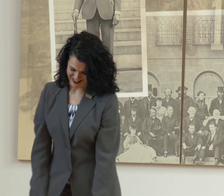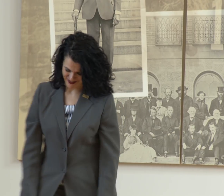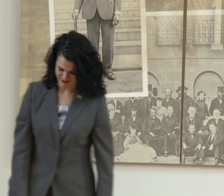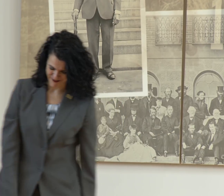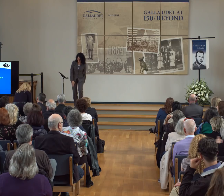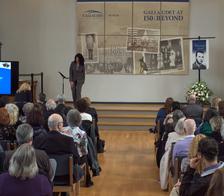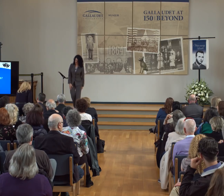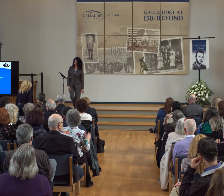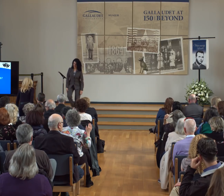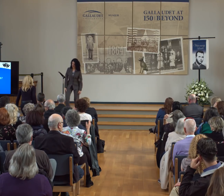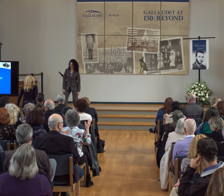Matlin.